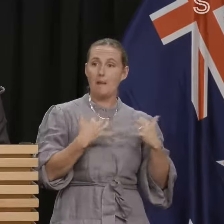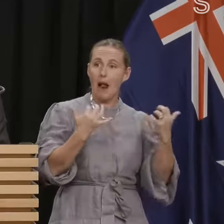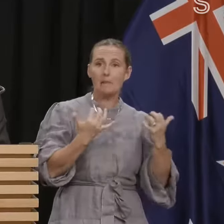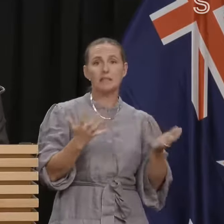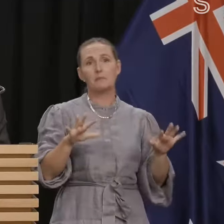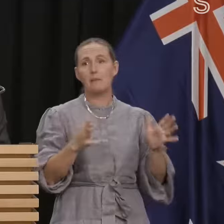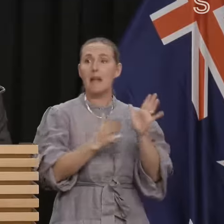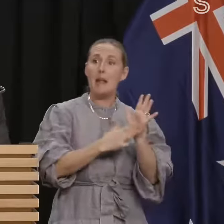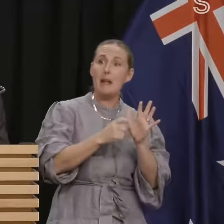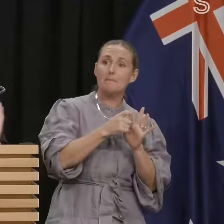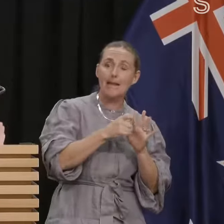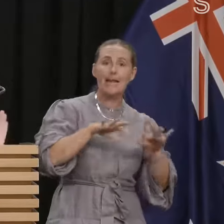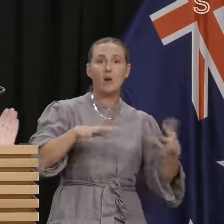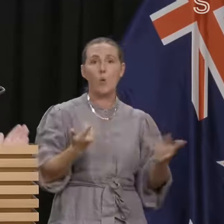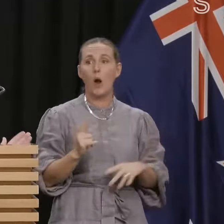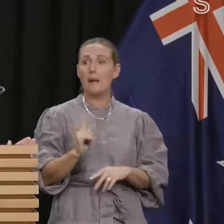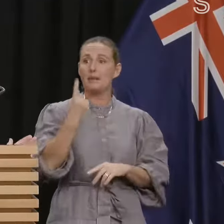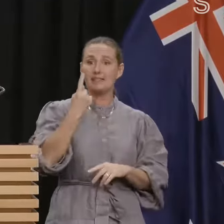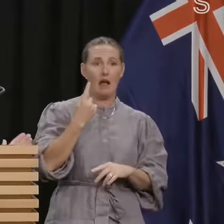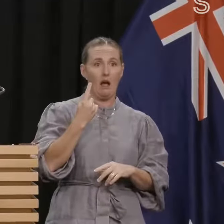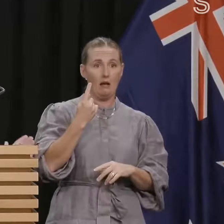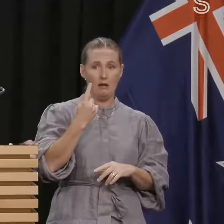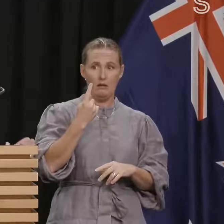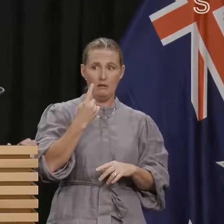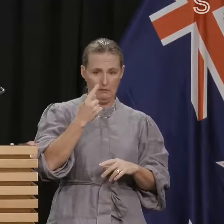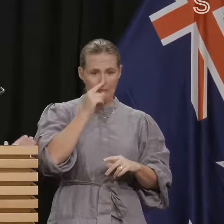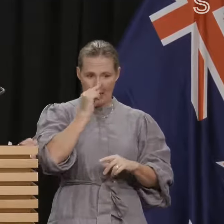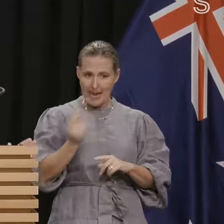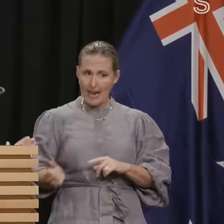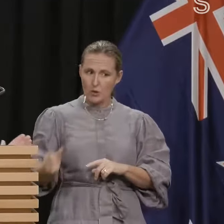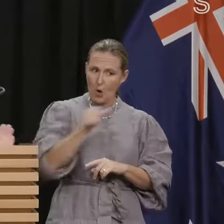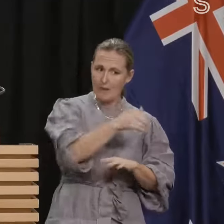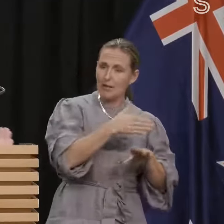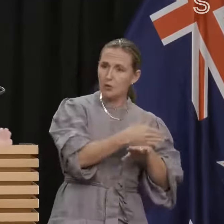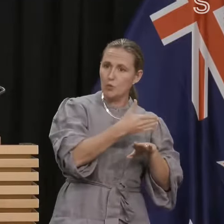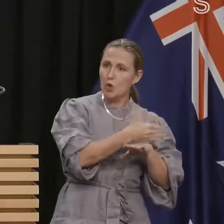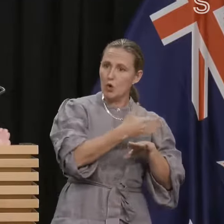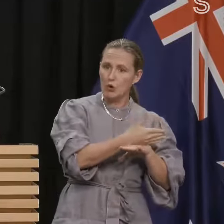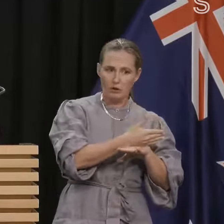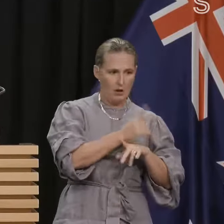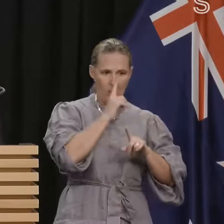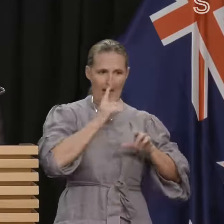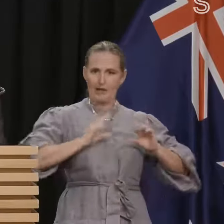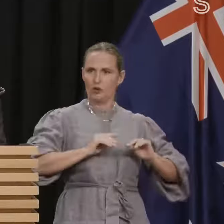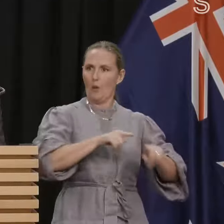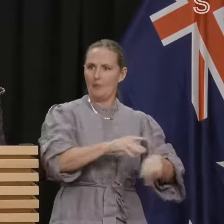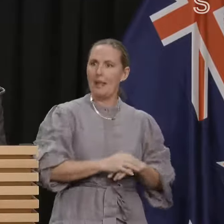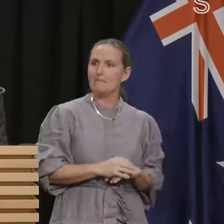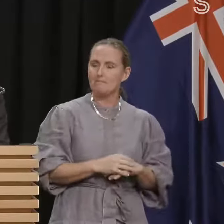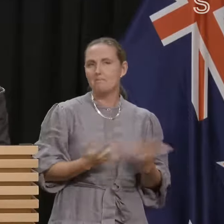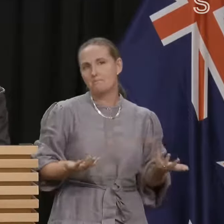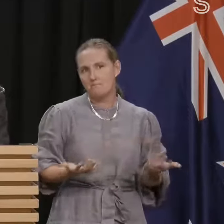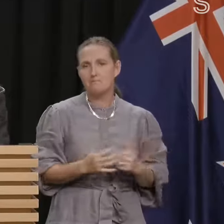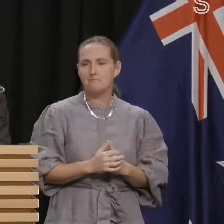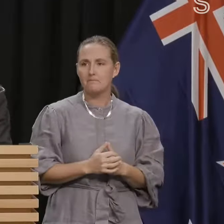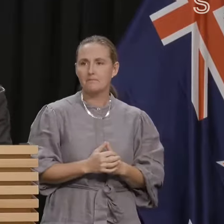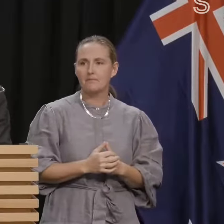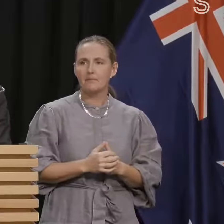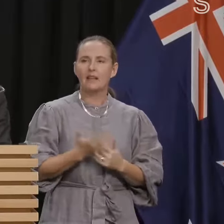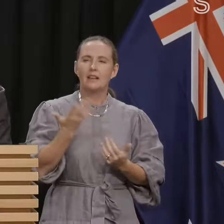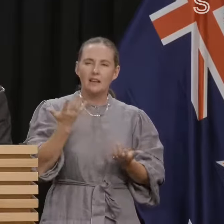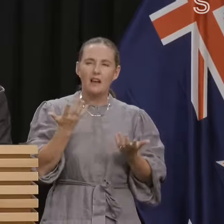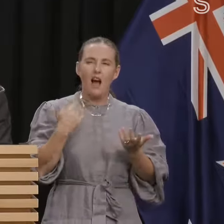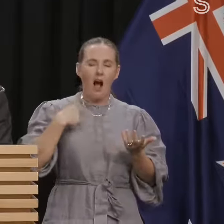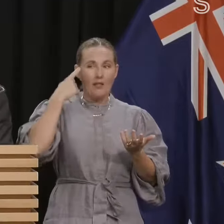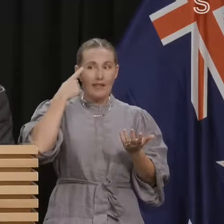or ministers that they couldn't go back to the work they were doing prior to taking up those public office roles because there may be some interaction. So I think, again, definitional